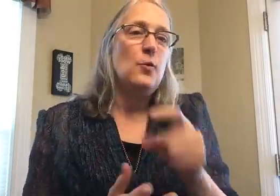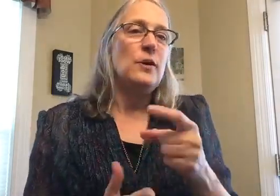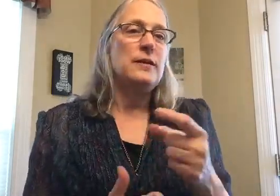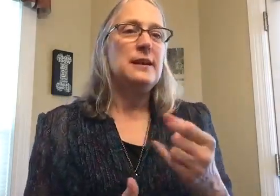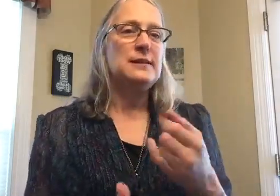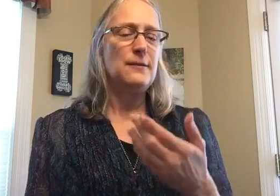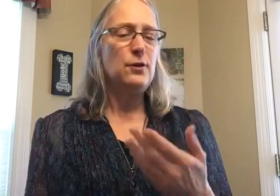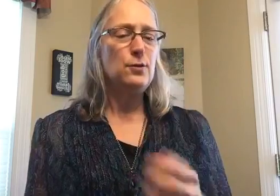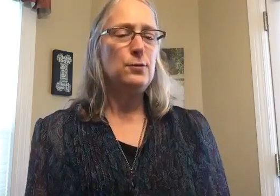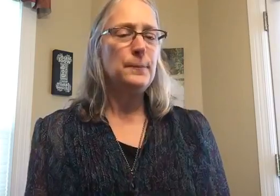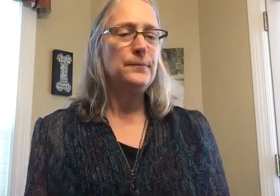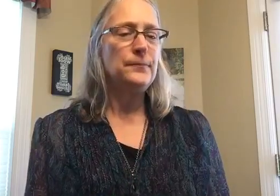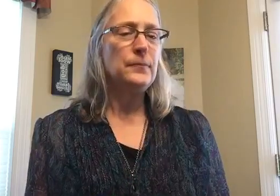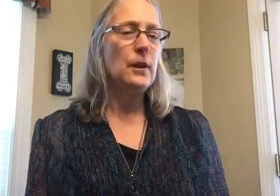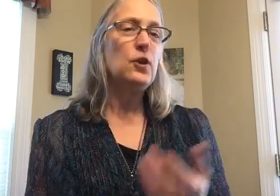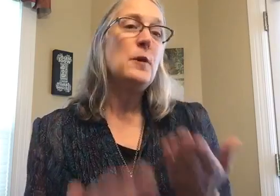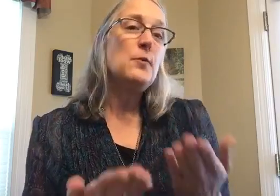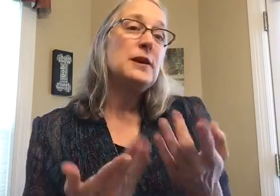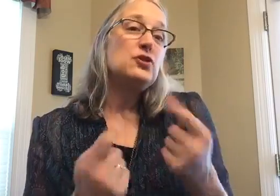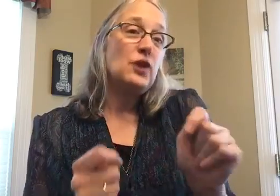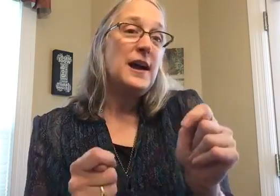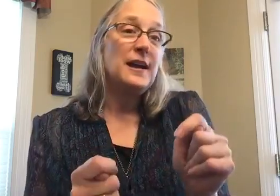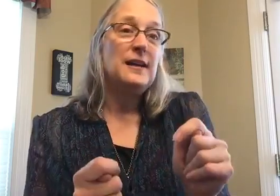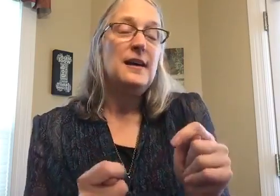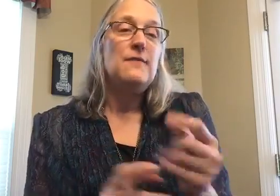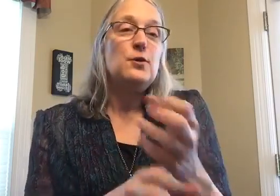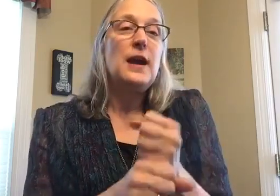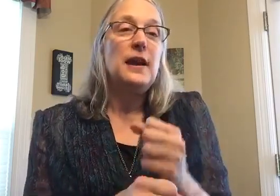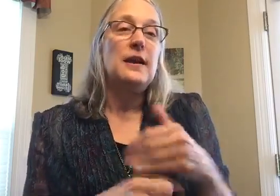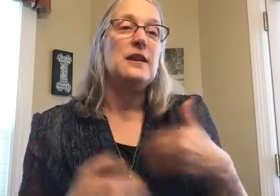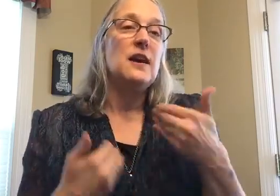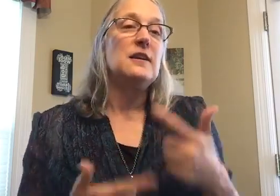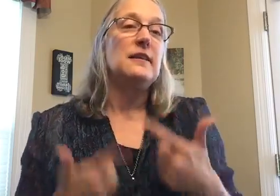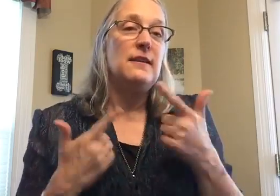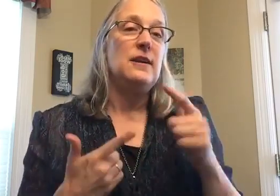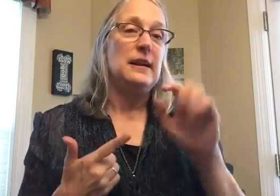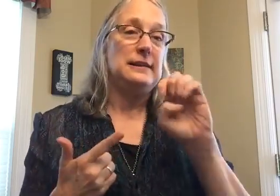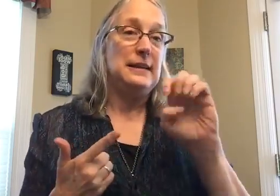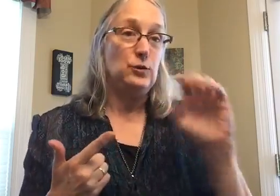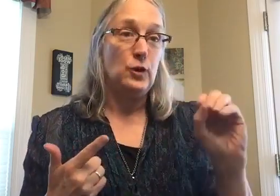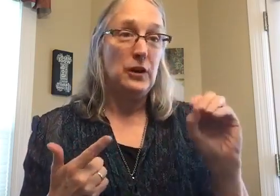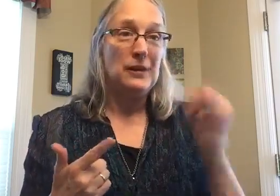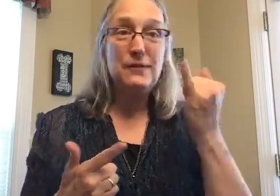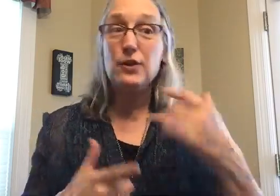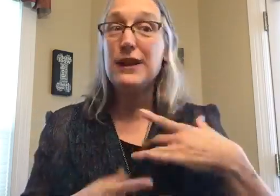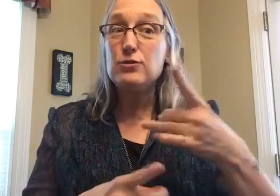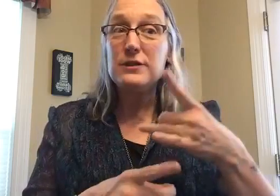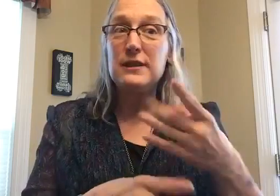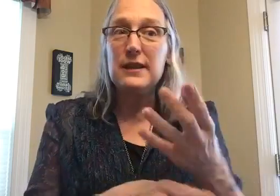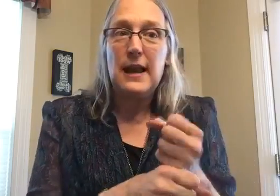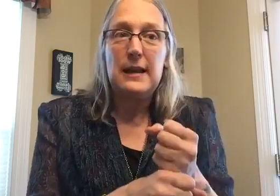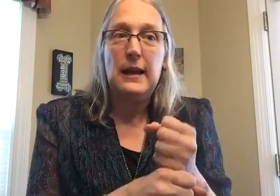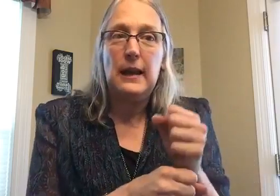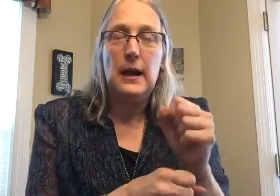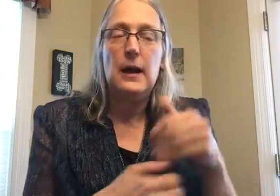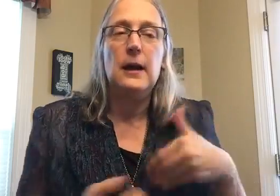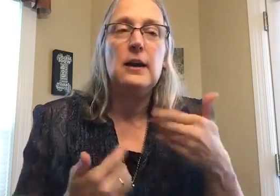of the things. If you might want to try it. If you get a Young Living essential oil, and if you're interested in getting Young